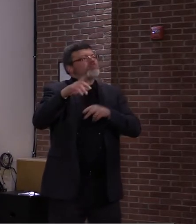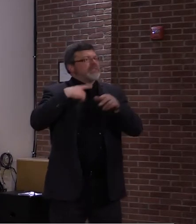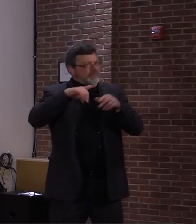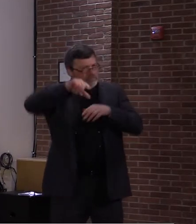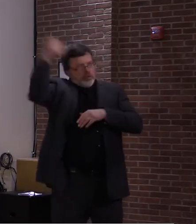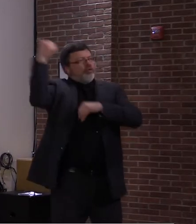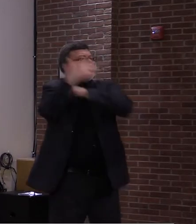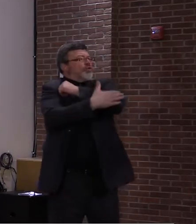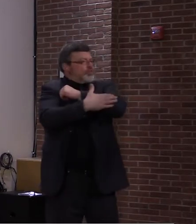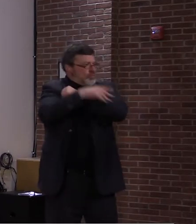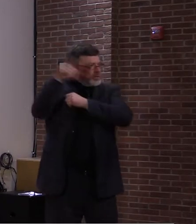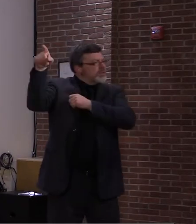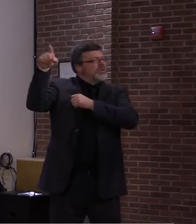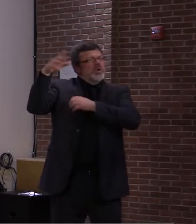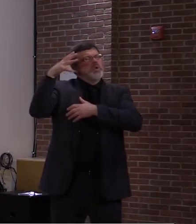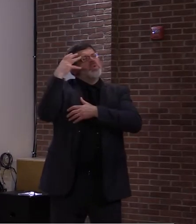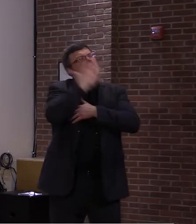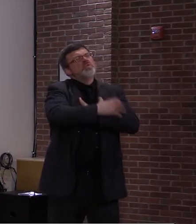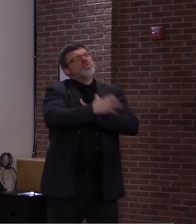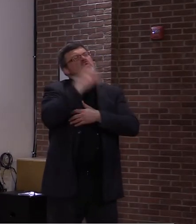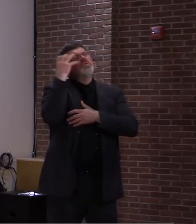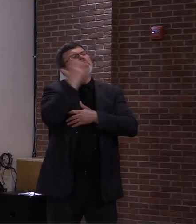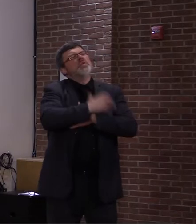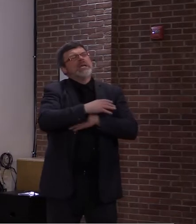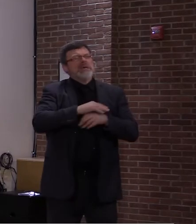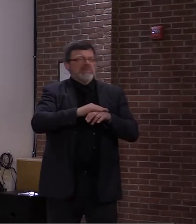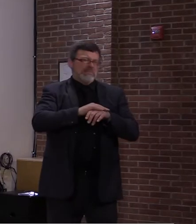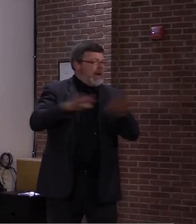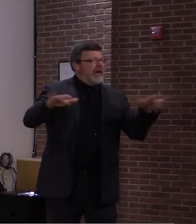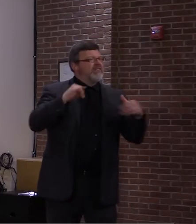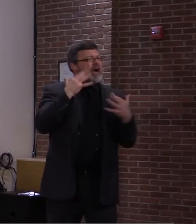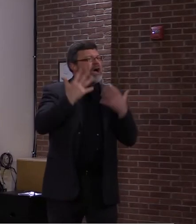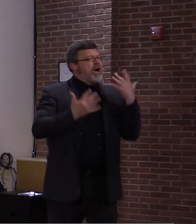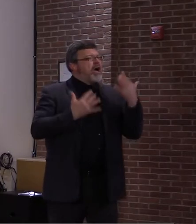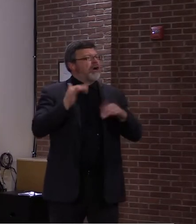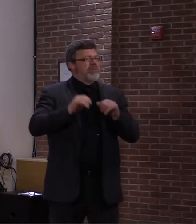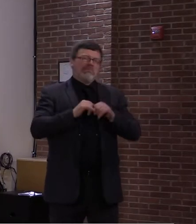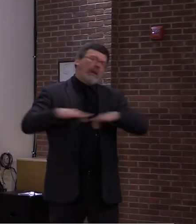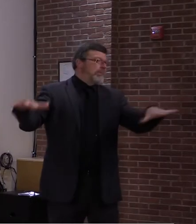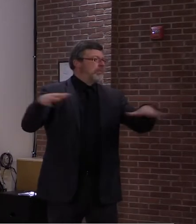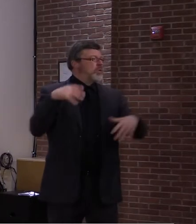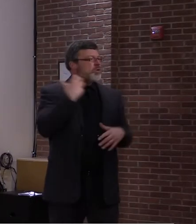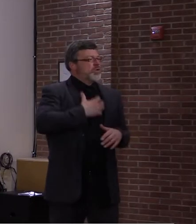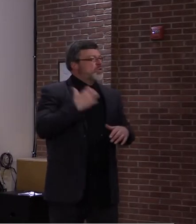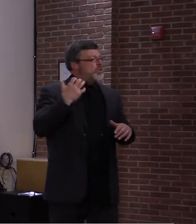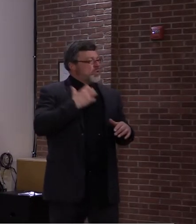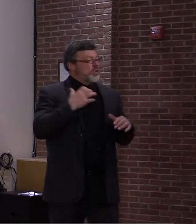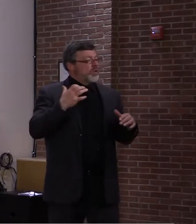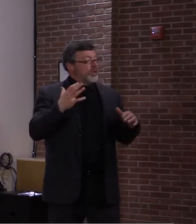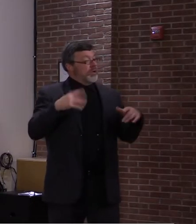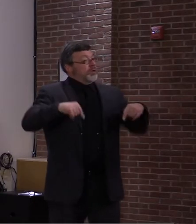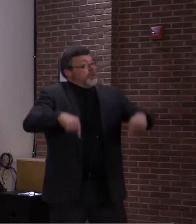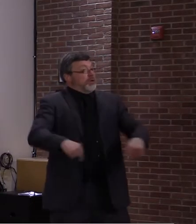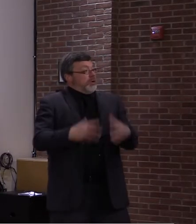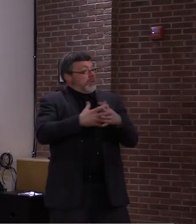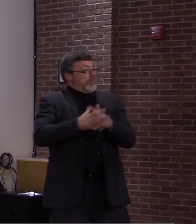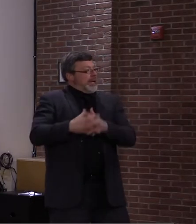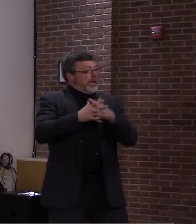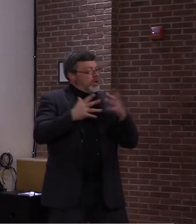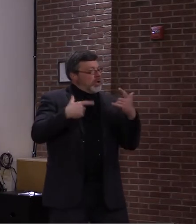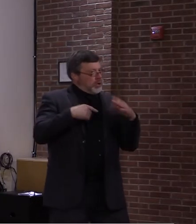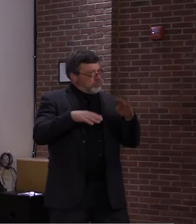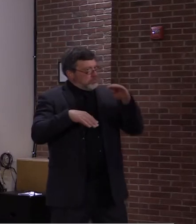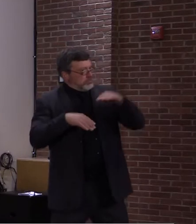the population, that we've perhaps had enough and it will start to turn downward. Thank you. Dr. Levine,